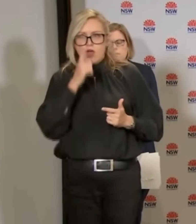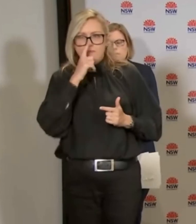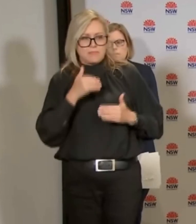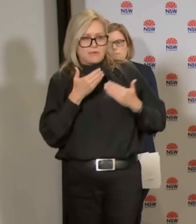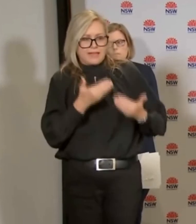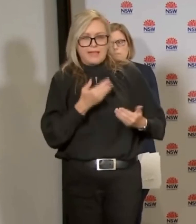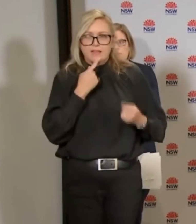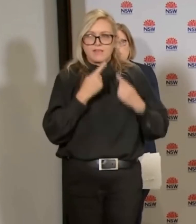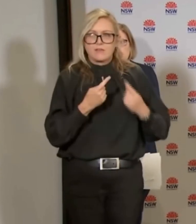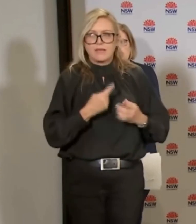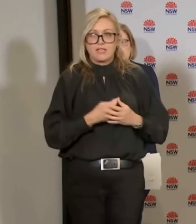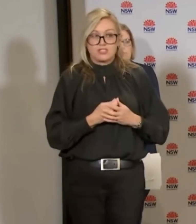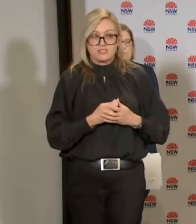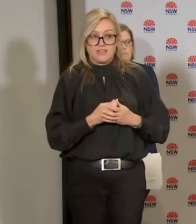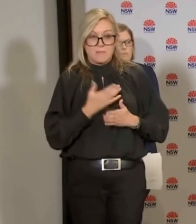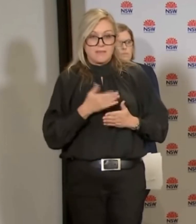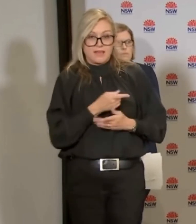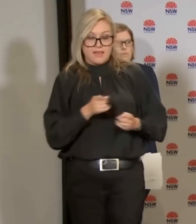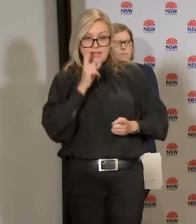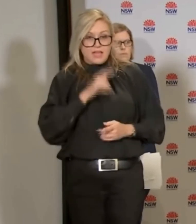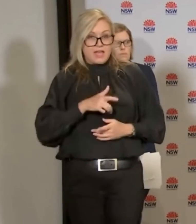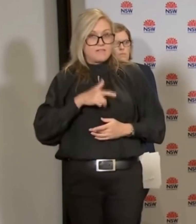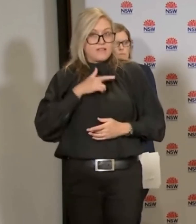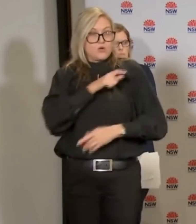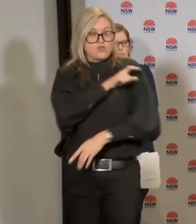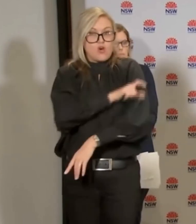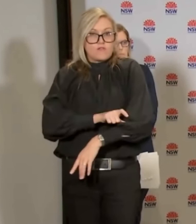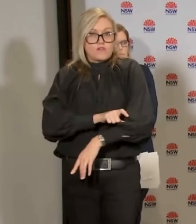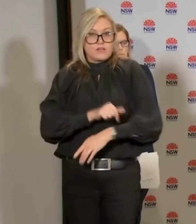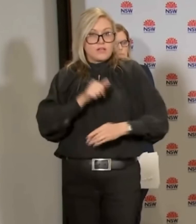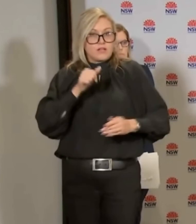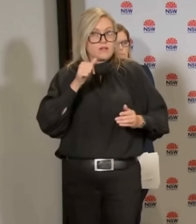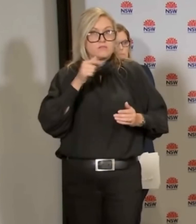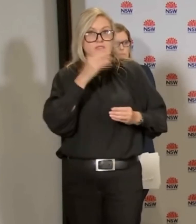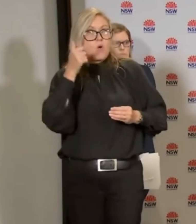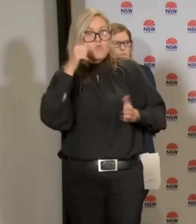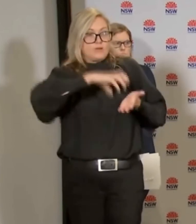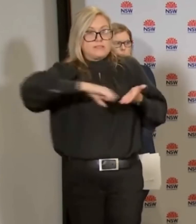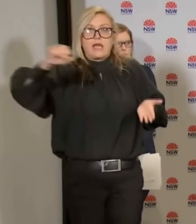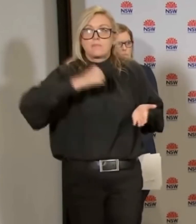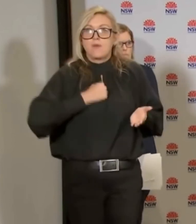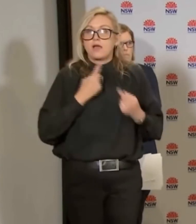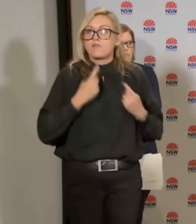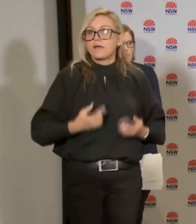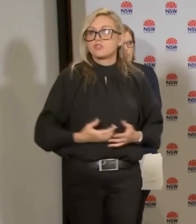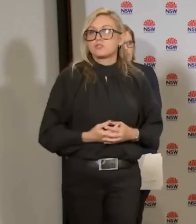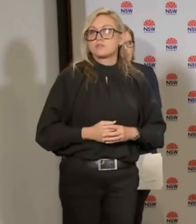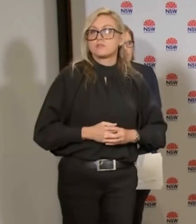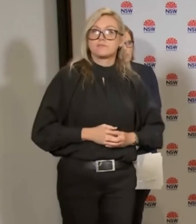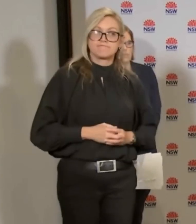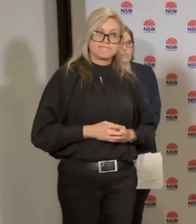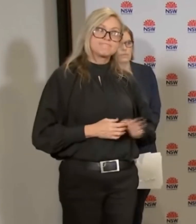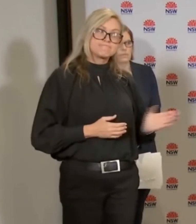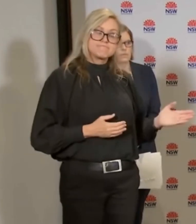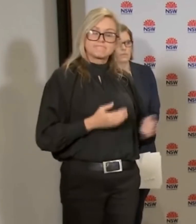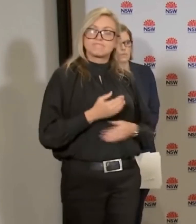unprecedented way, they can be confident that it won't end up. Well, I think people accept the risk, but